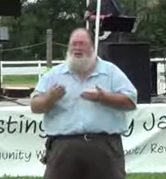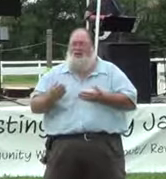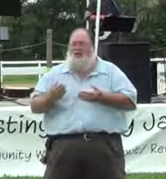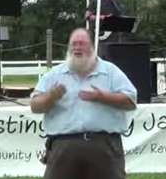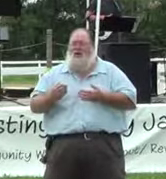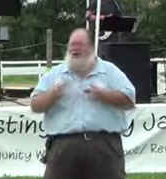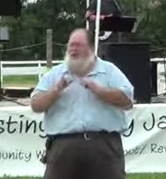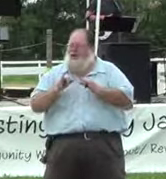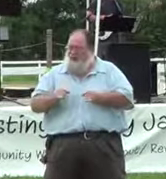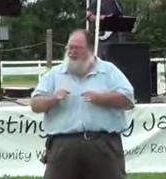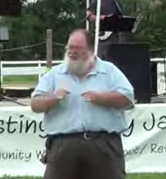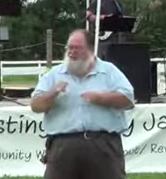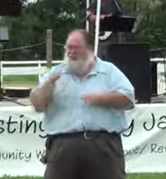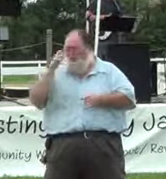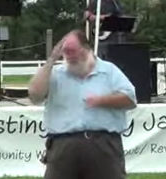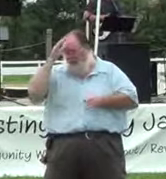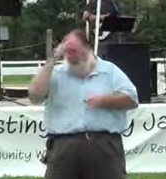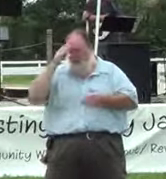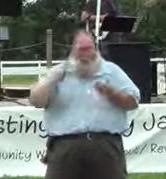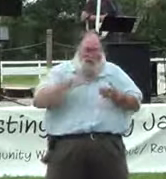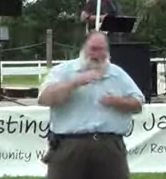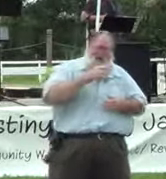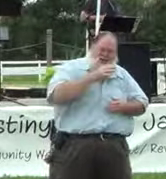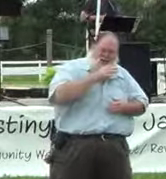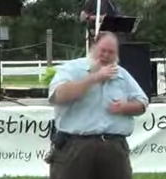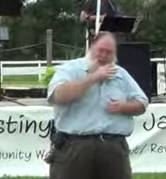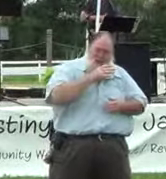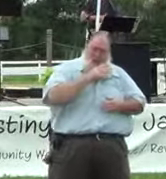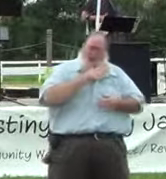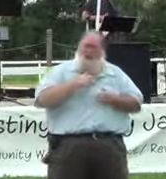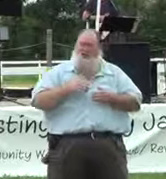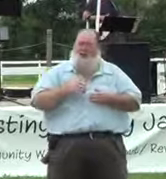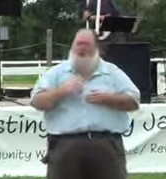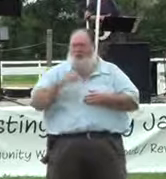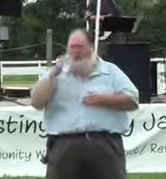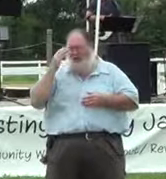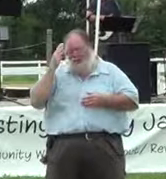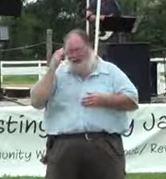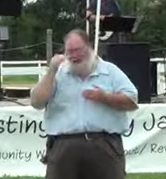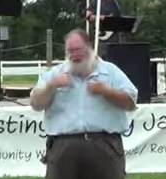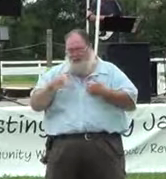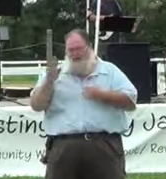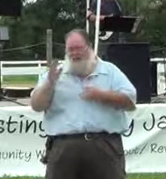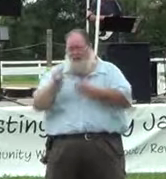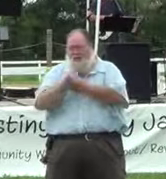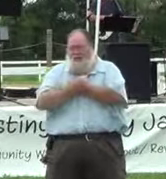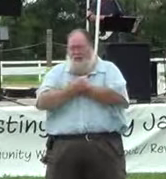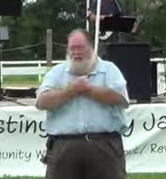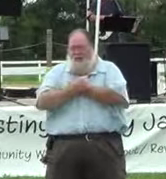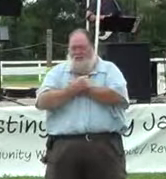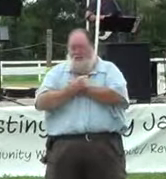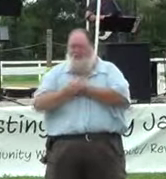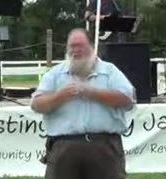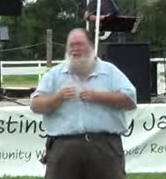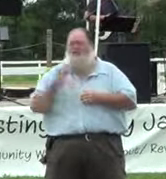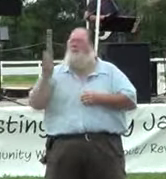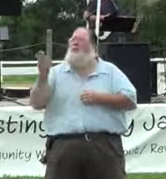you're a God of the fatherless, a God of the widow. You're a God of